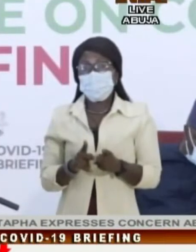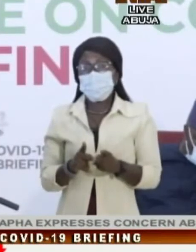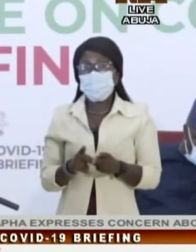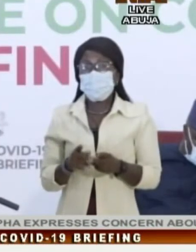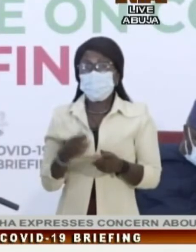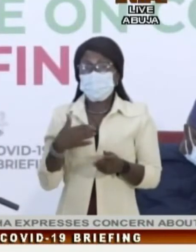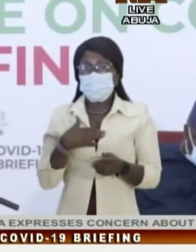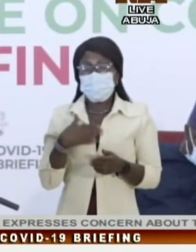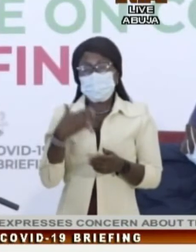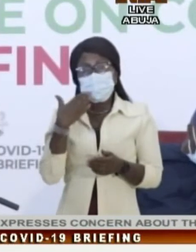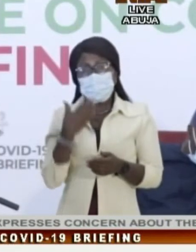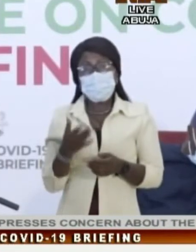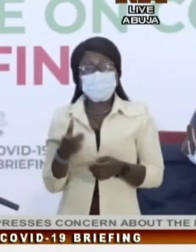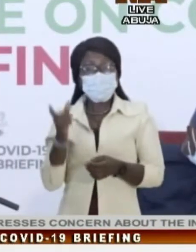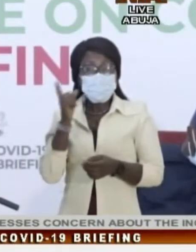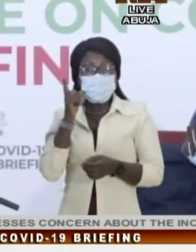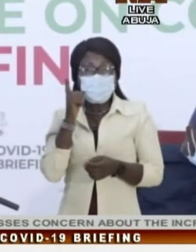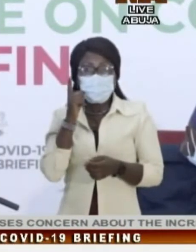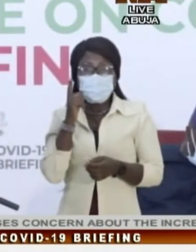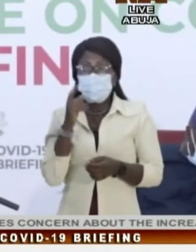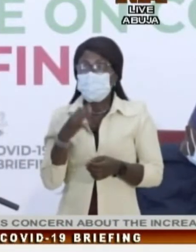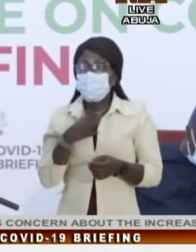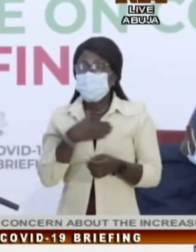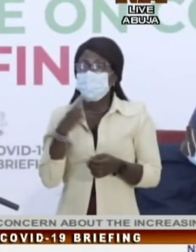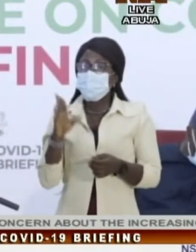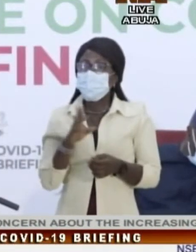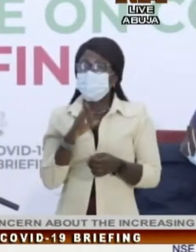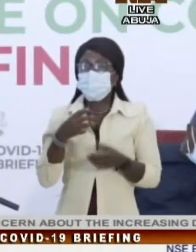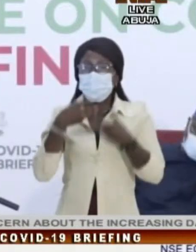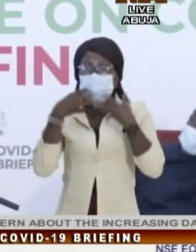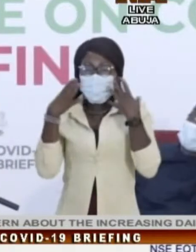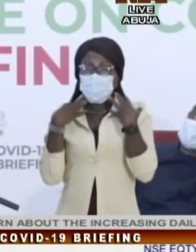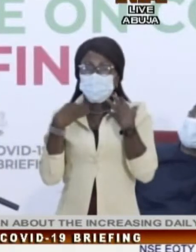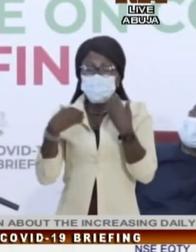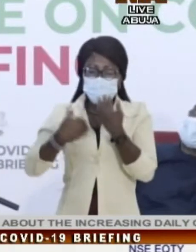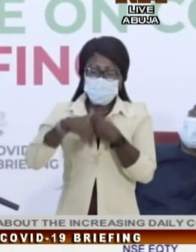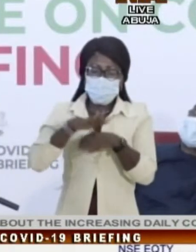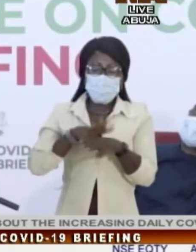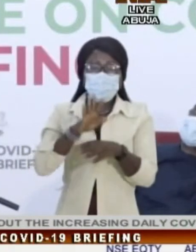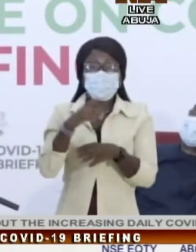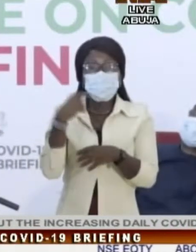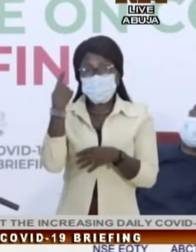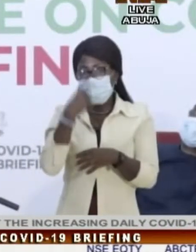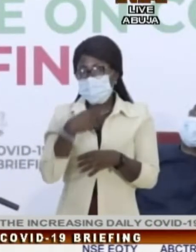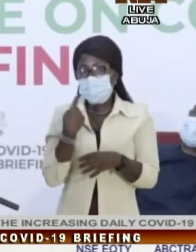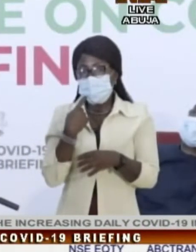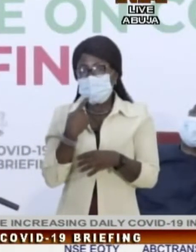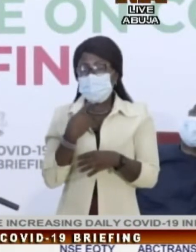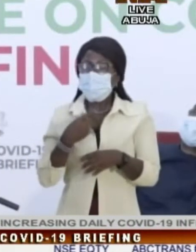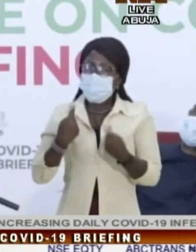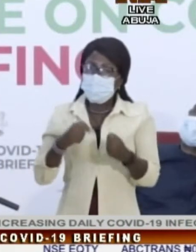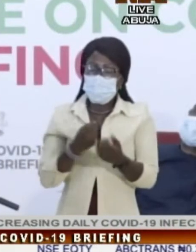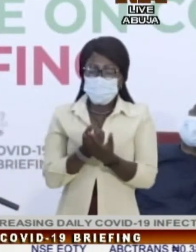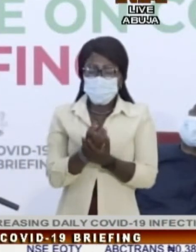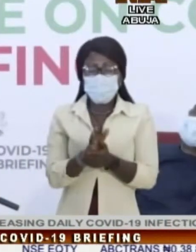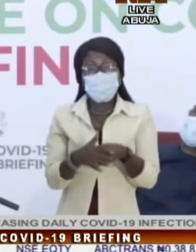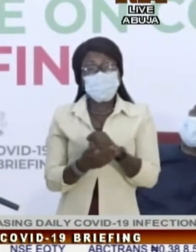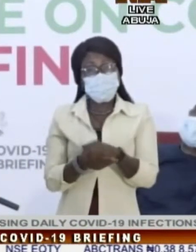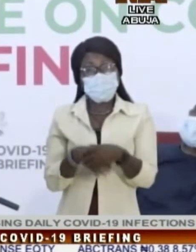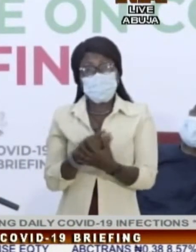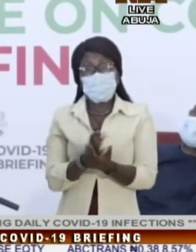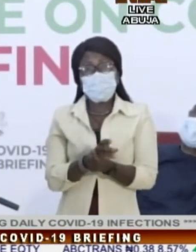dace. Wanda ya dace ko shi ne sa wannan takunkumin da ake gani, wanke hannu akai-akai, in